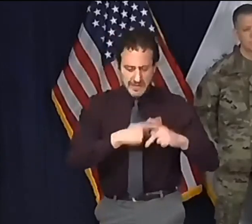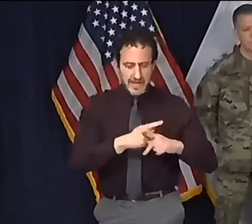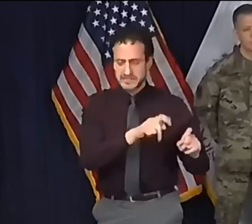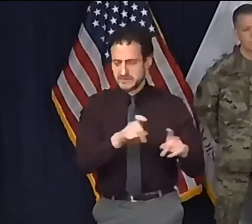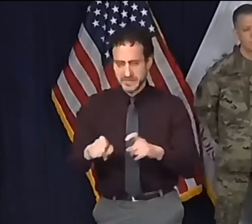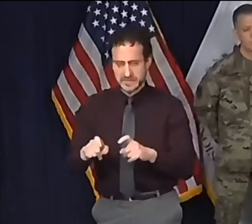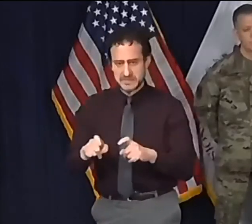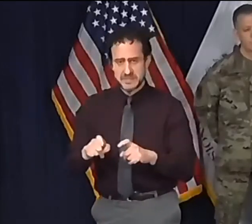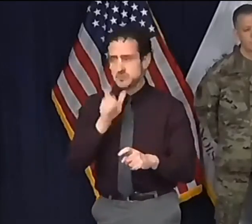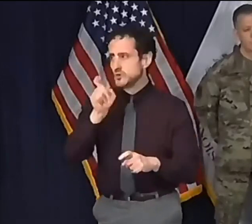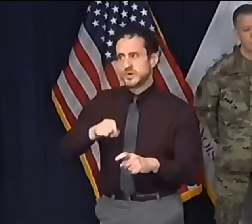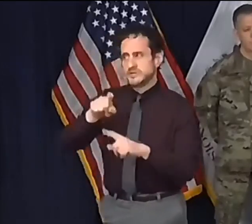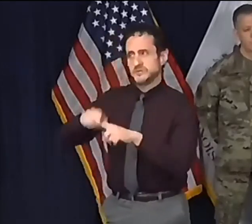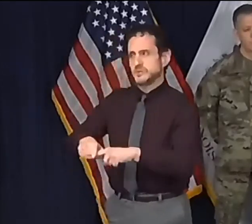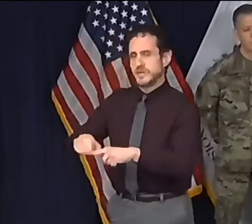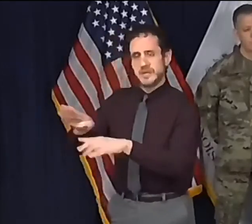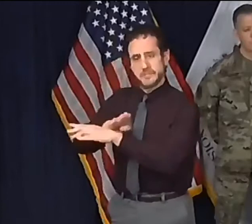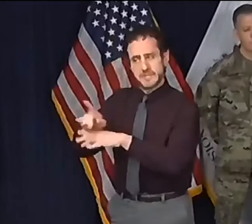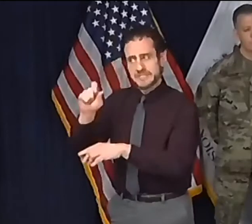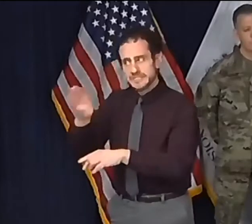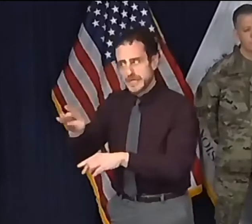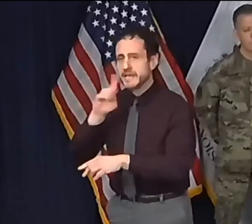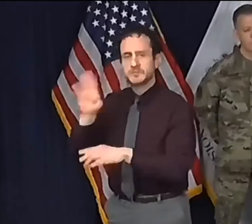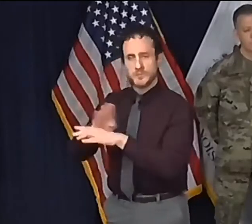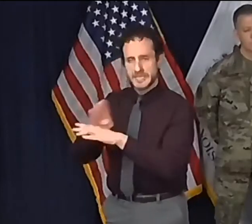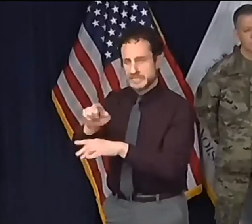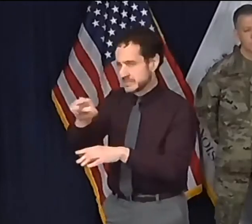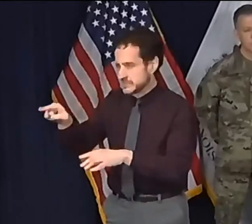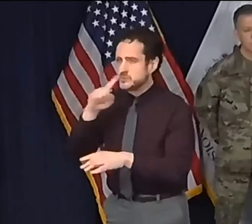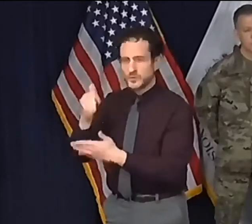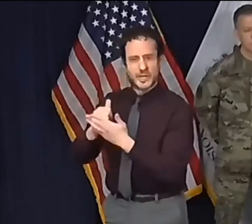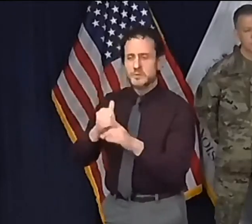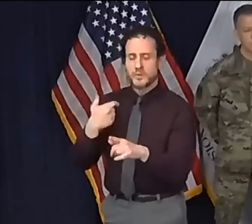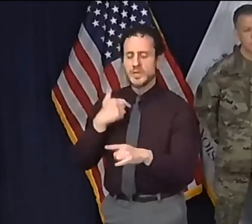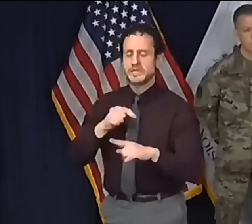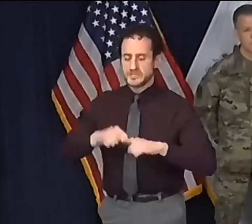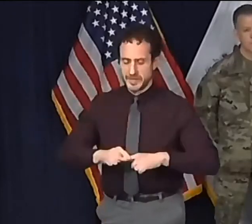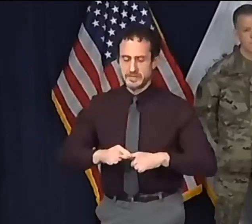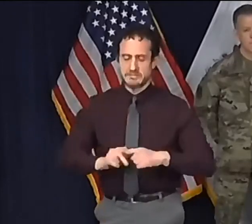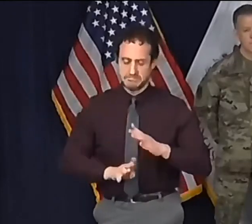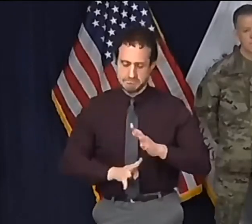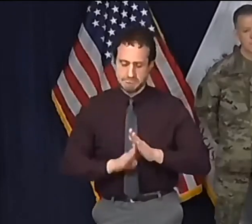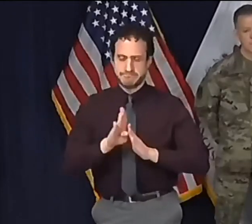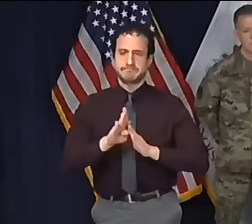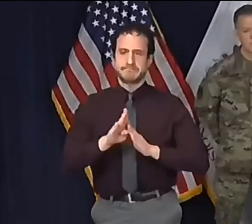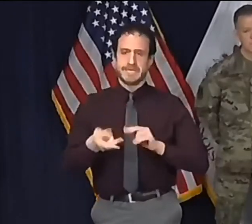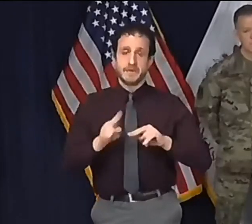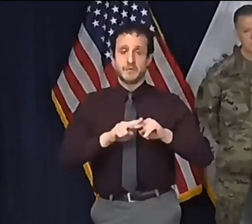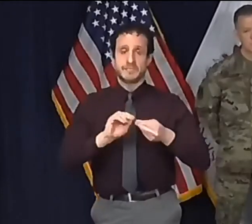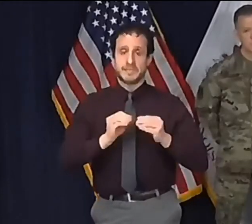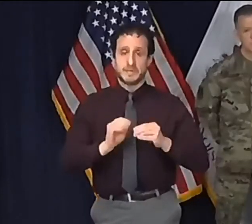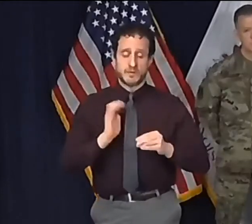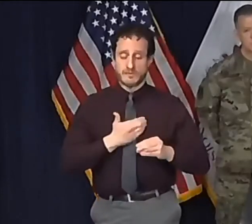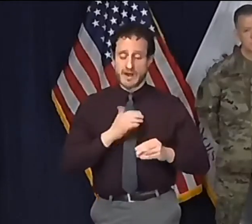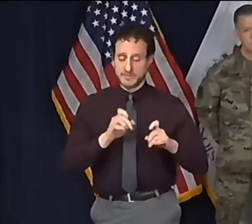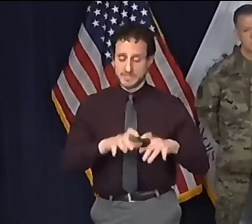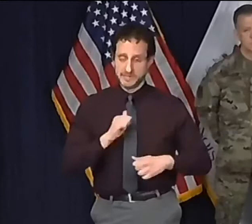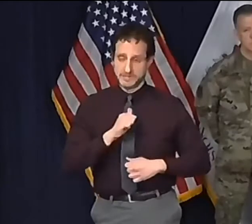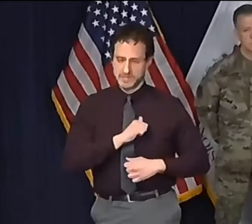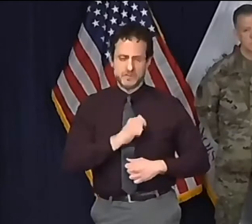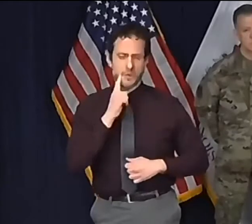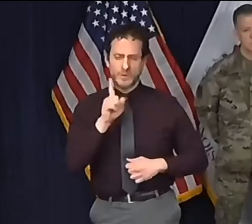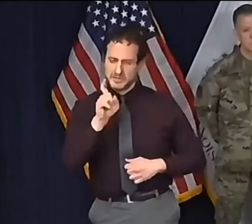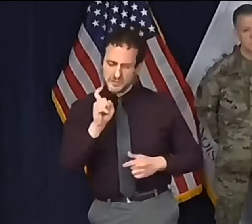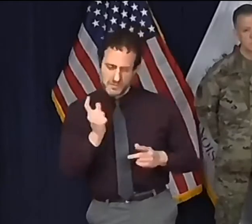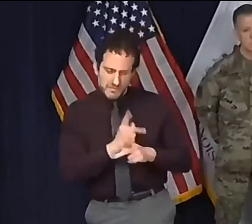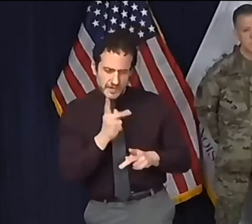its dependence on commercial manufacturers. We need to know where there are large numbers of cases, hotspots, if you